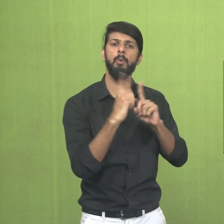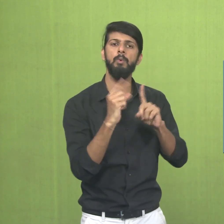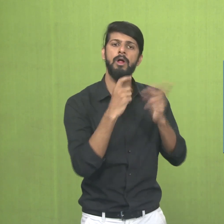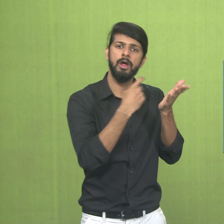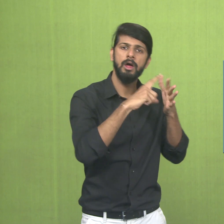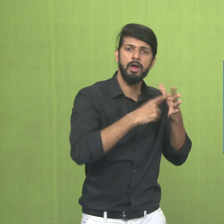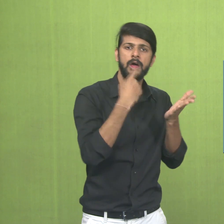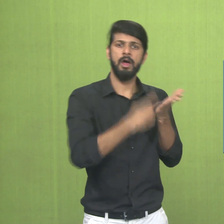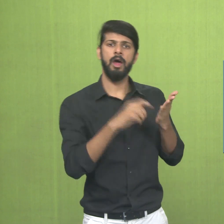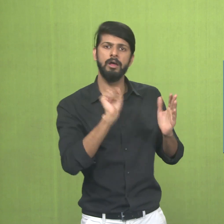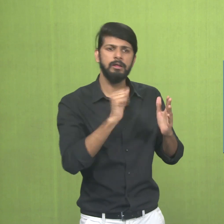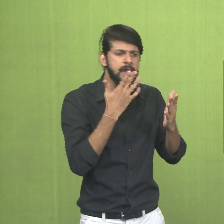These were the various colors he